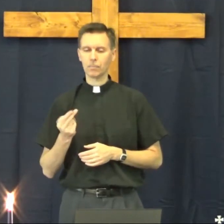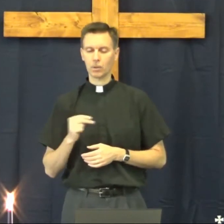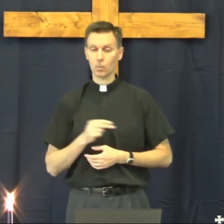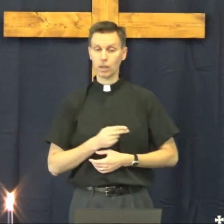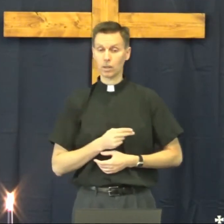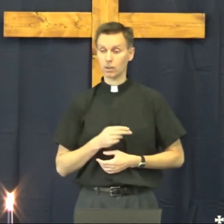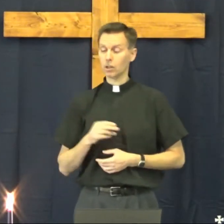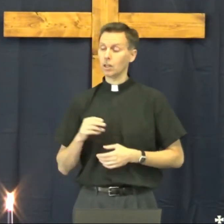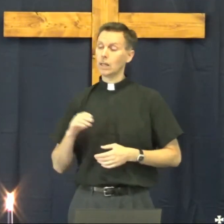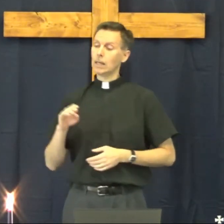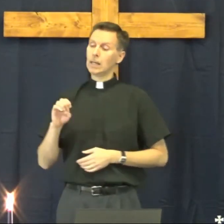Well,